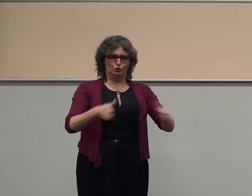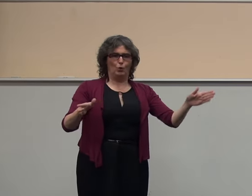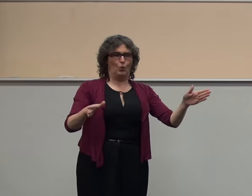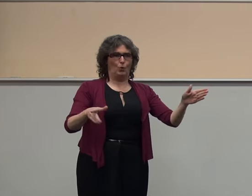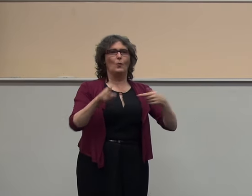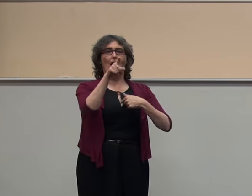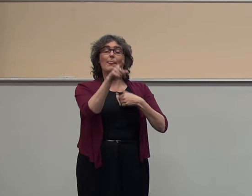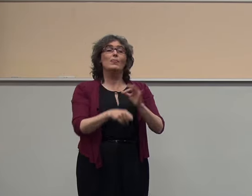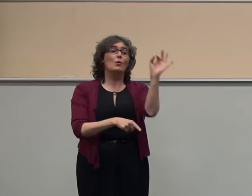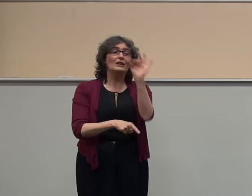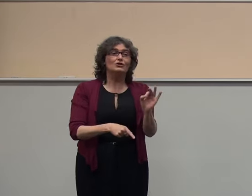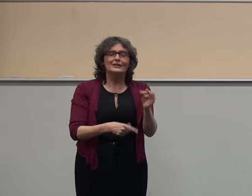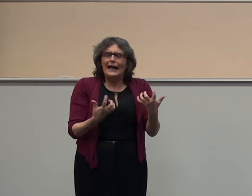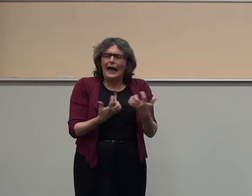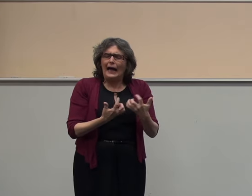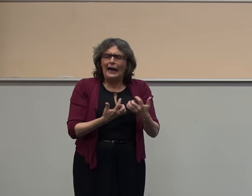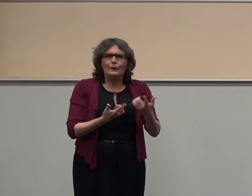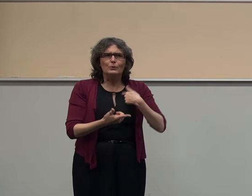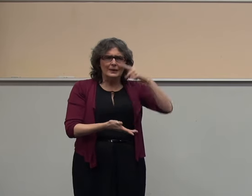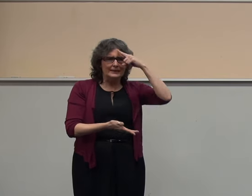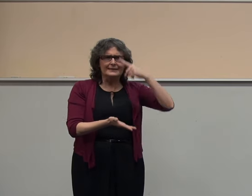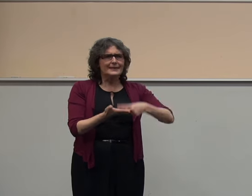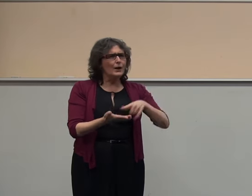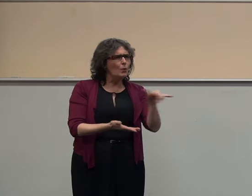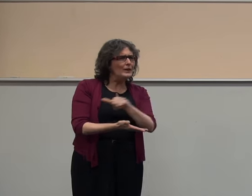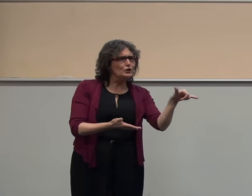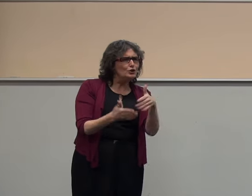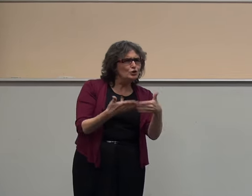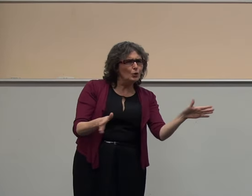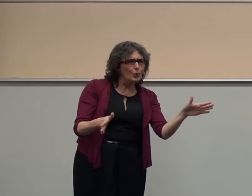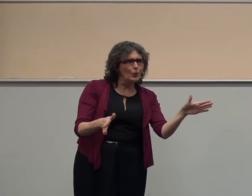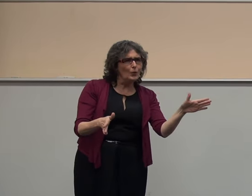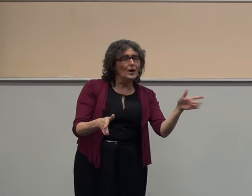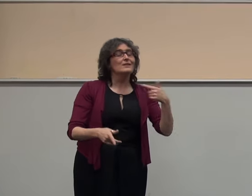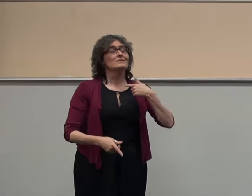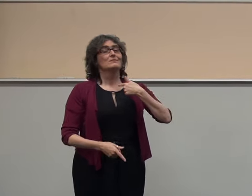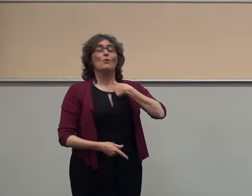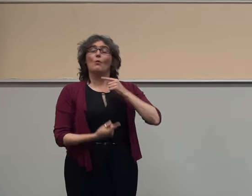choose the show. And my very quick answer is, I'm not going to choose a show.